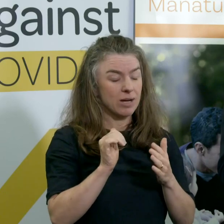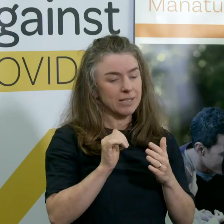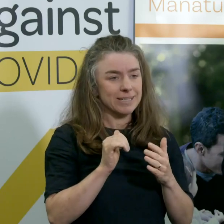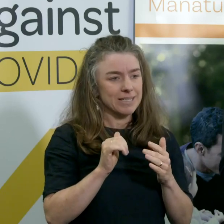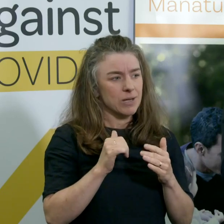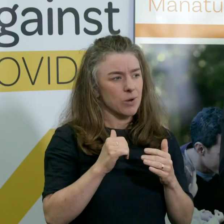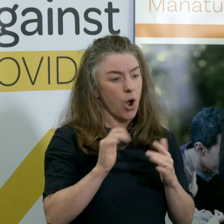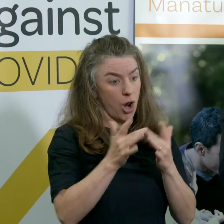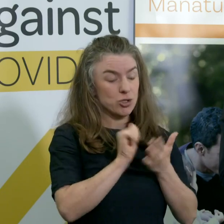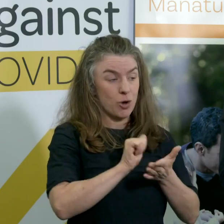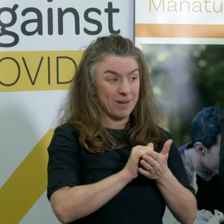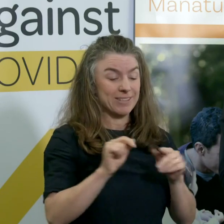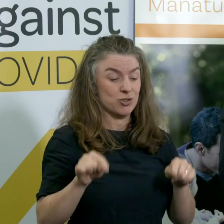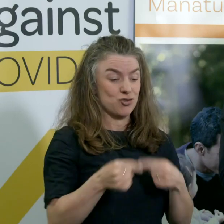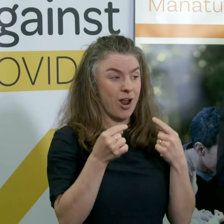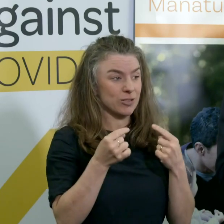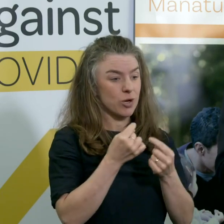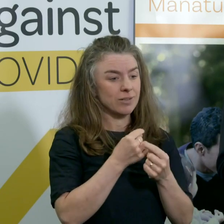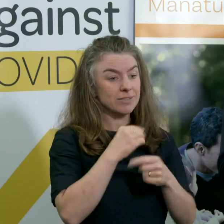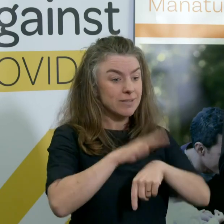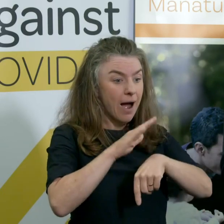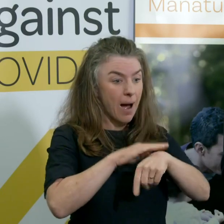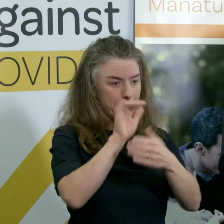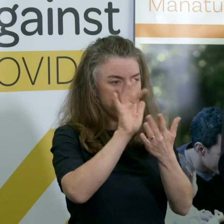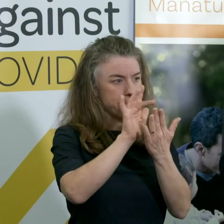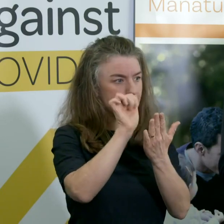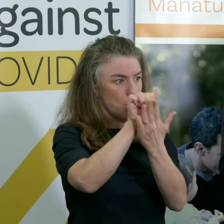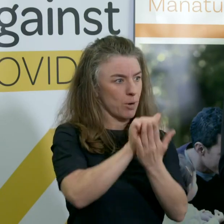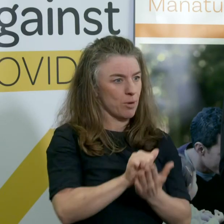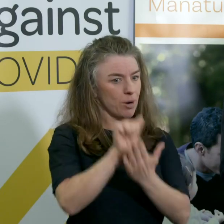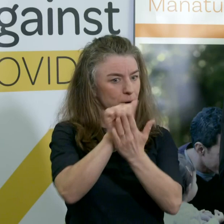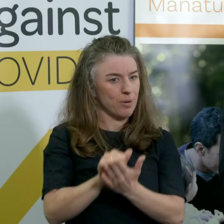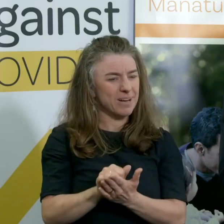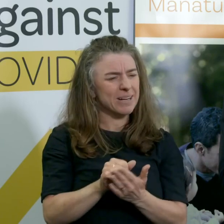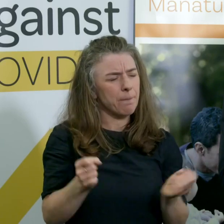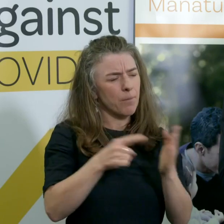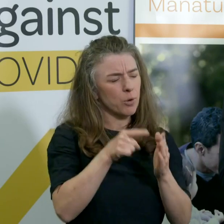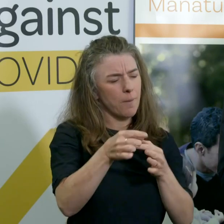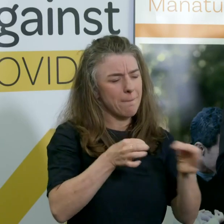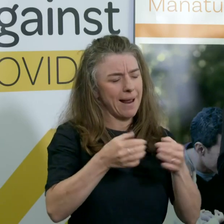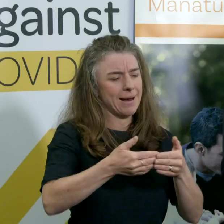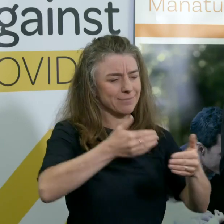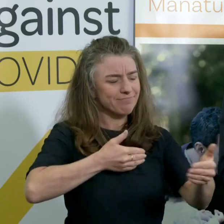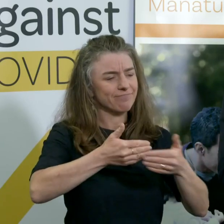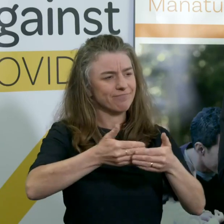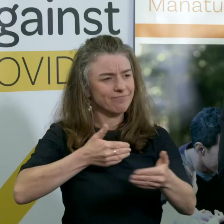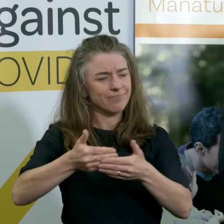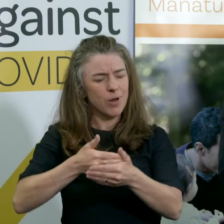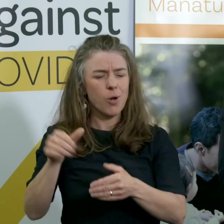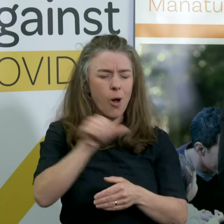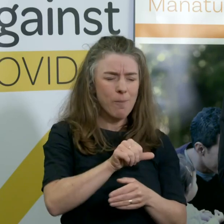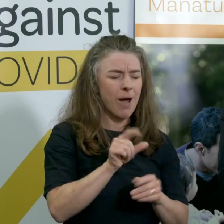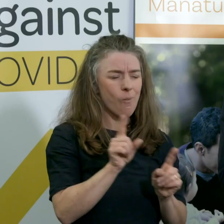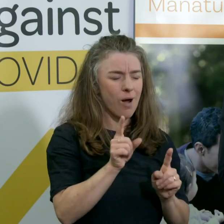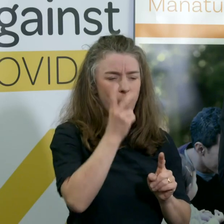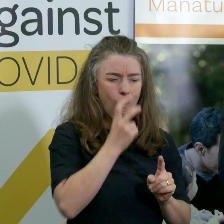the number of slots available. Key thing is plan ahead, and get back to that shop